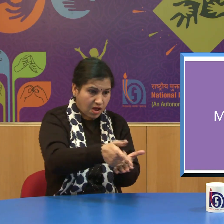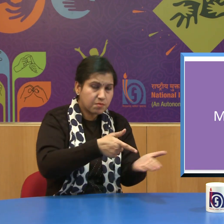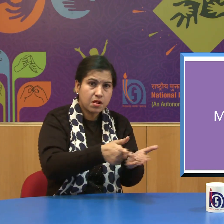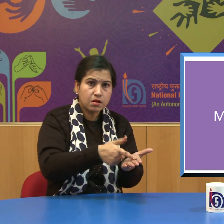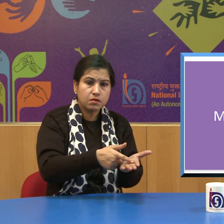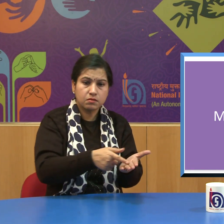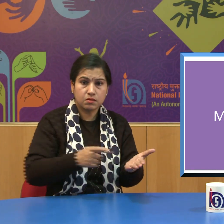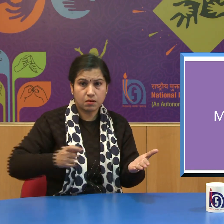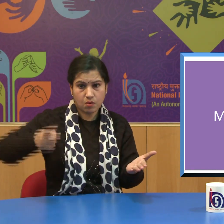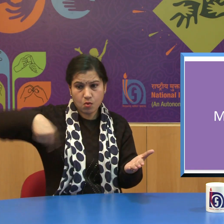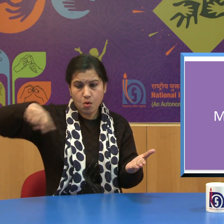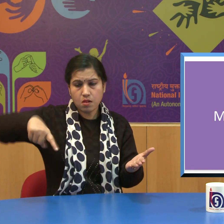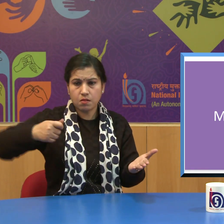farmers were able to pay the land tax,